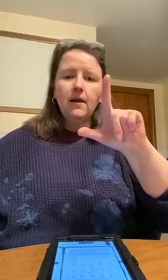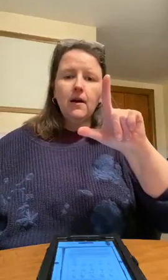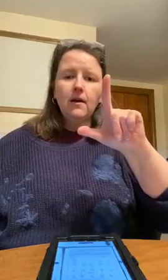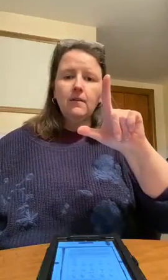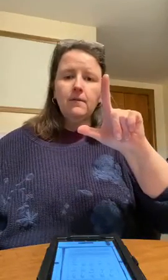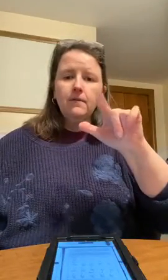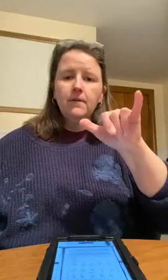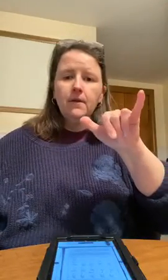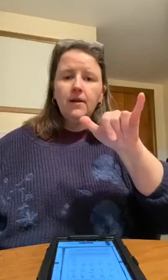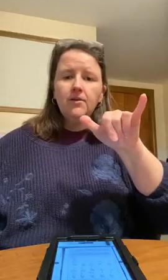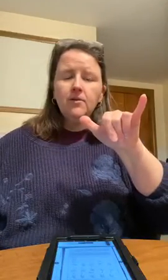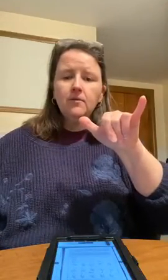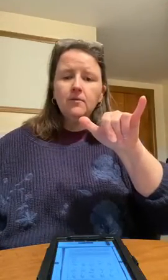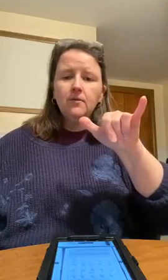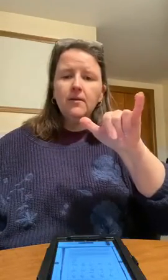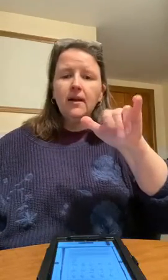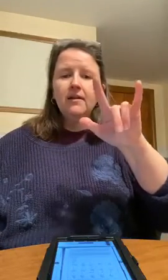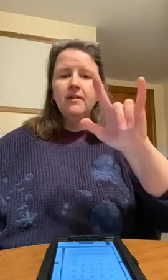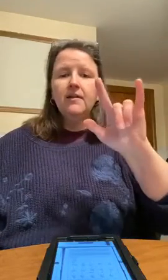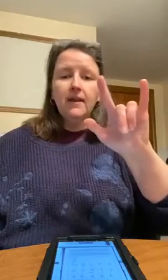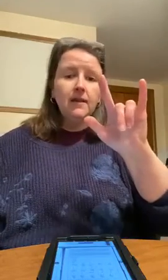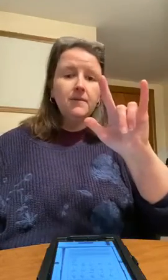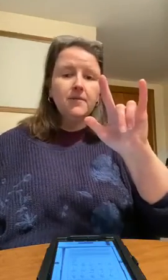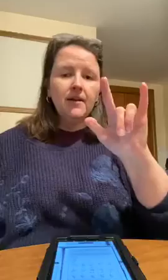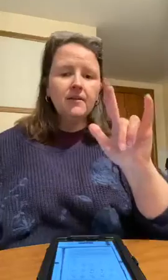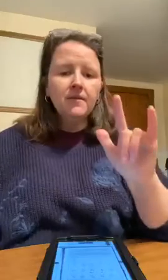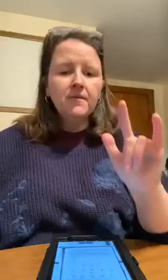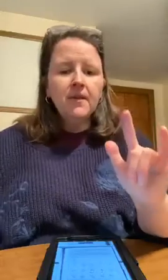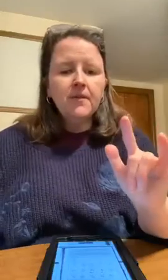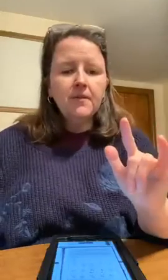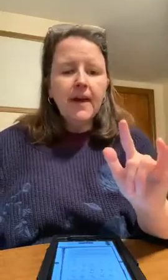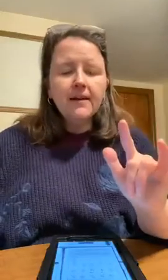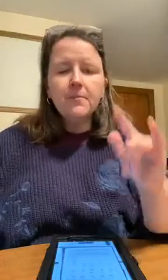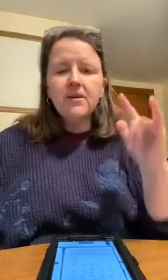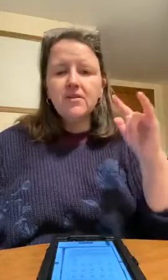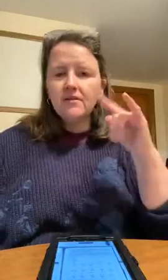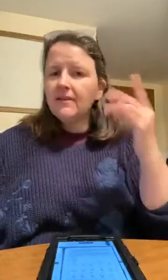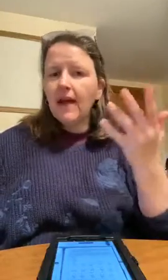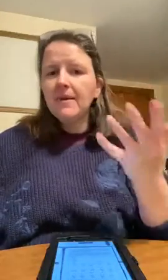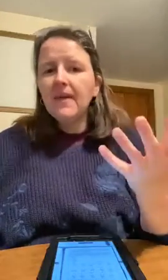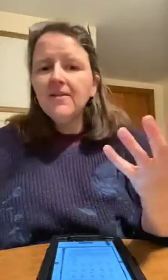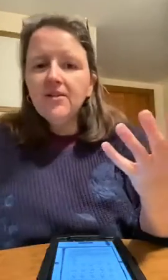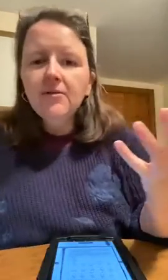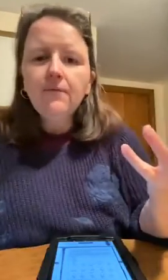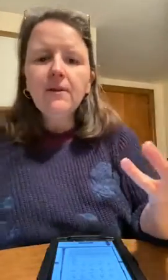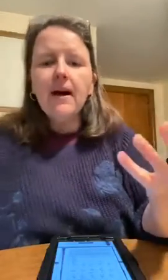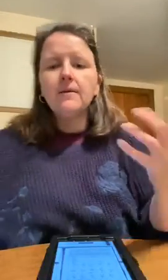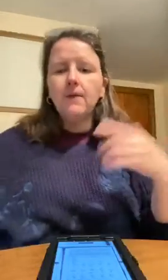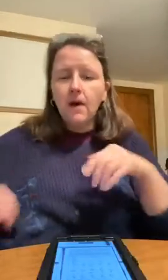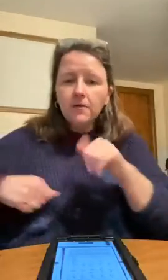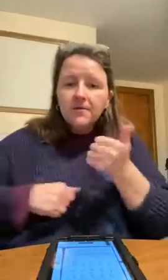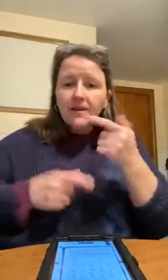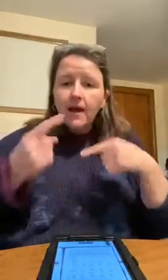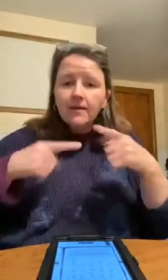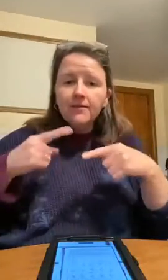love, and you, okay, the I love you sign. So that can be, that's used for a lot of other signs too,